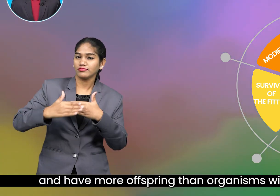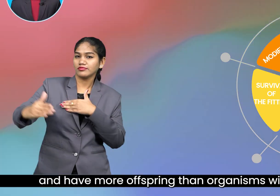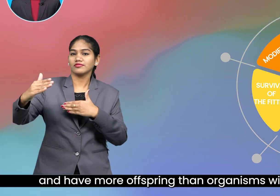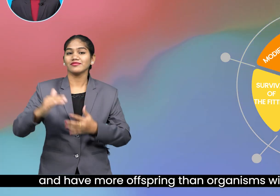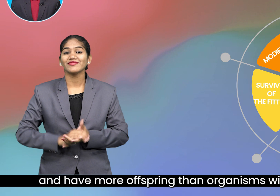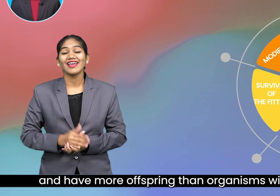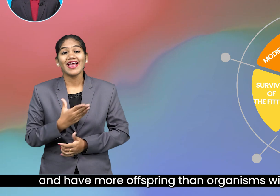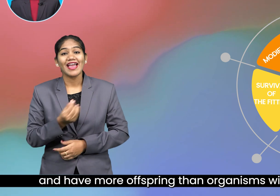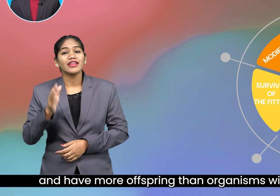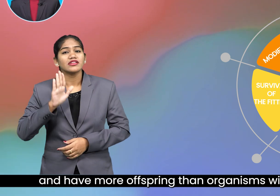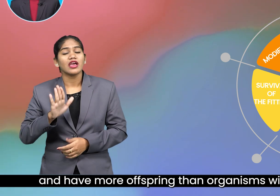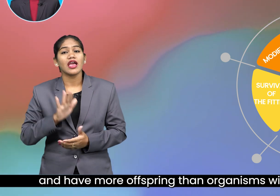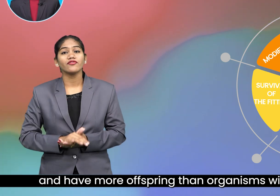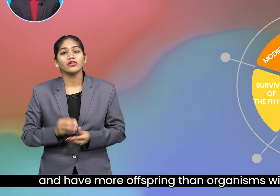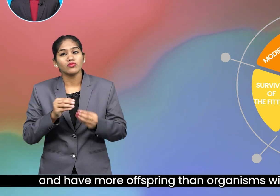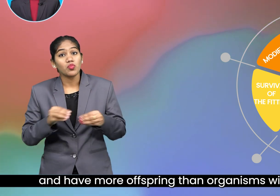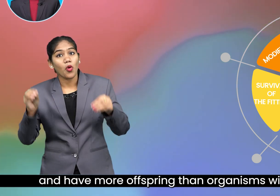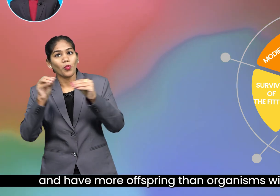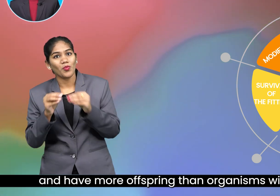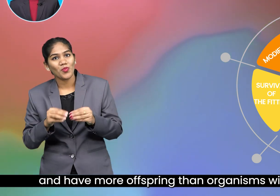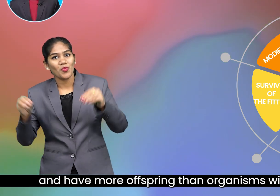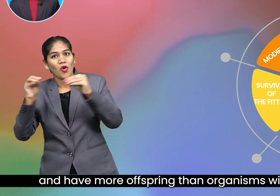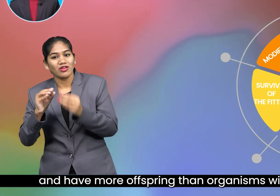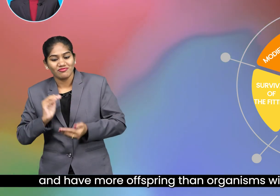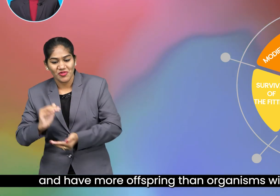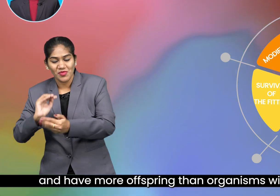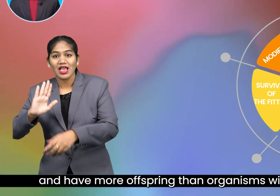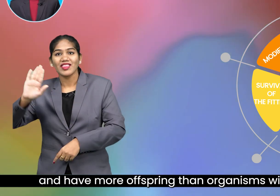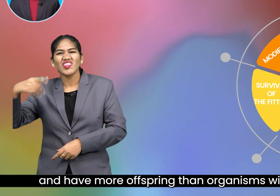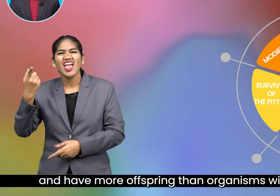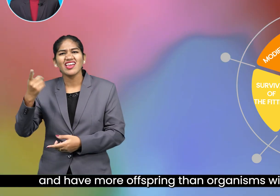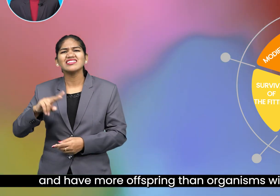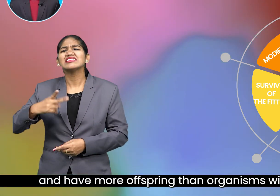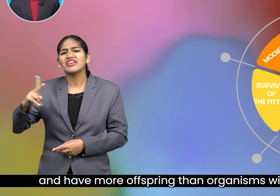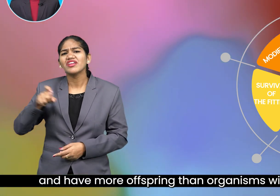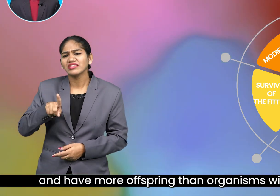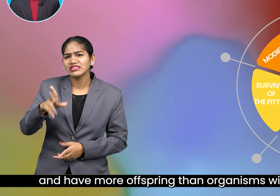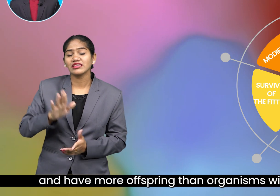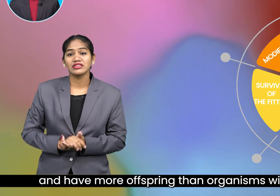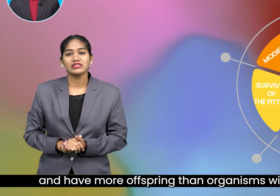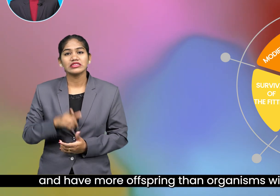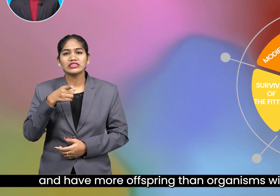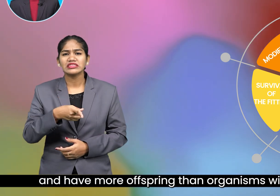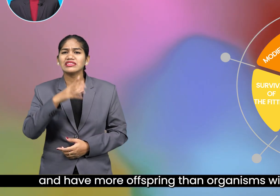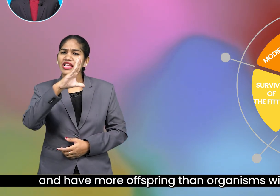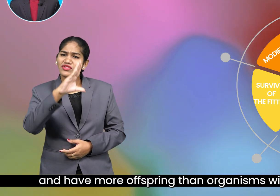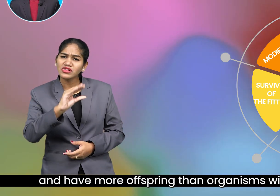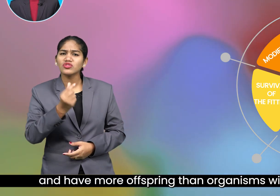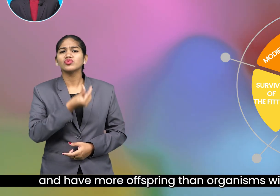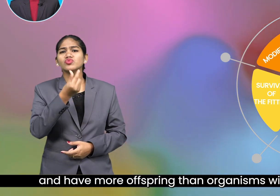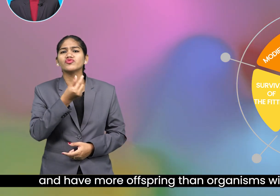and have more offspring than organisms with less useful features.